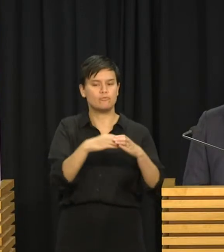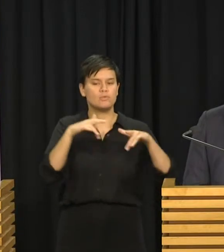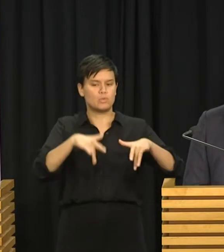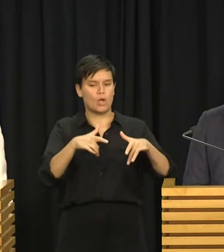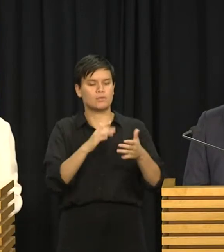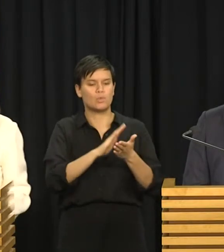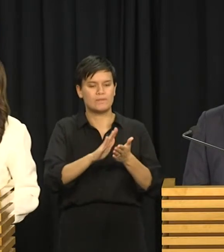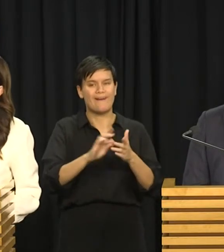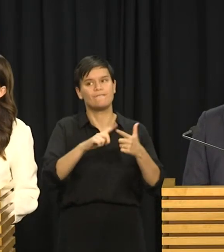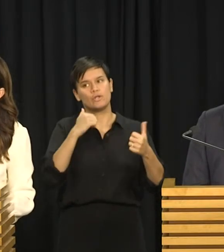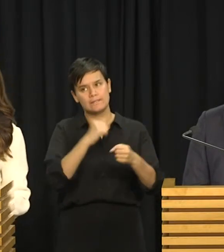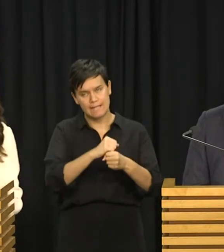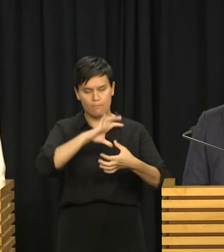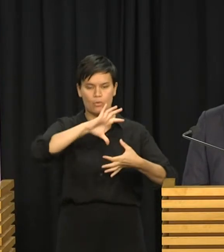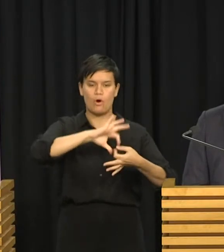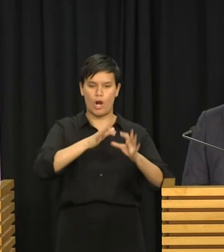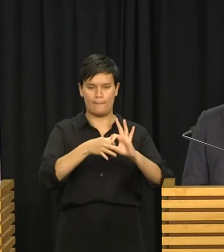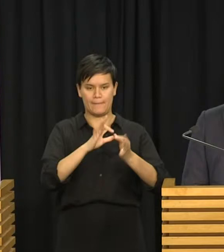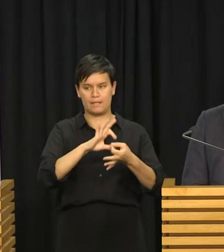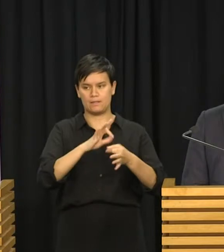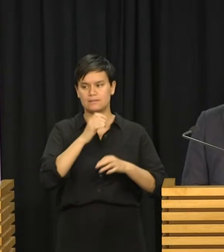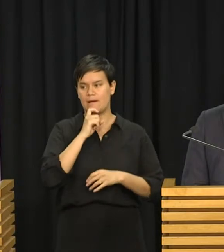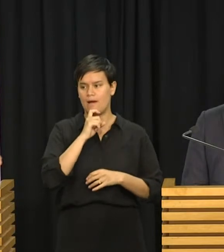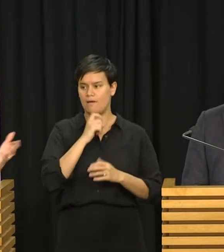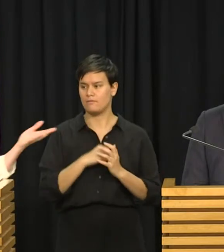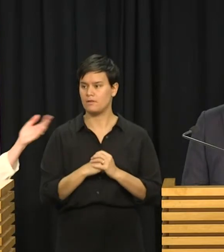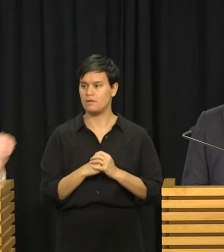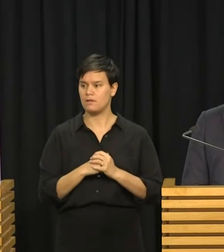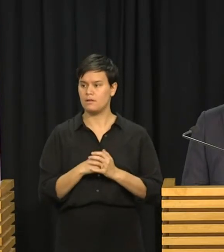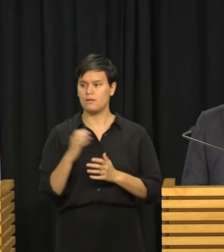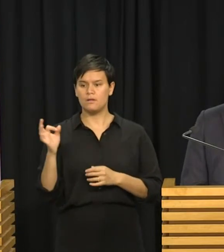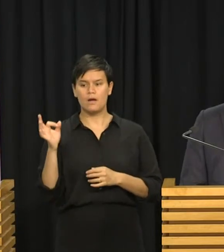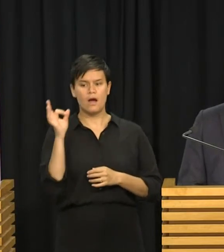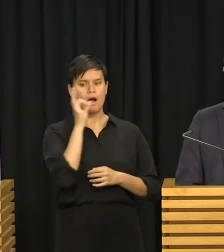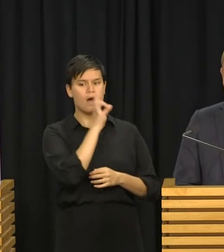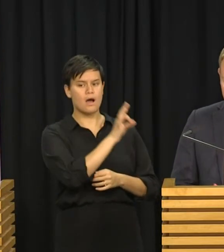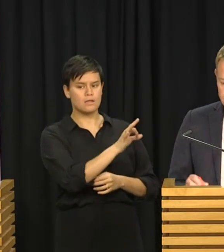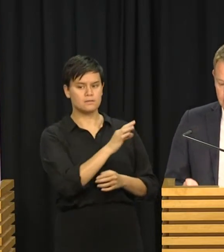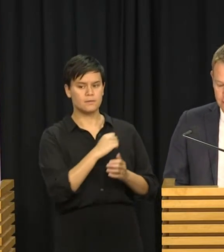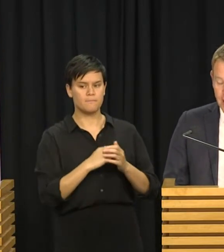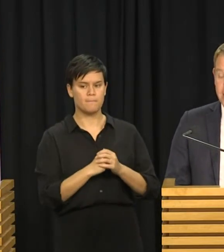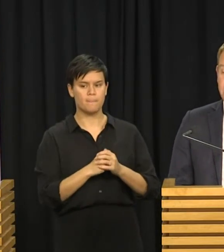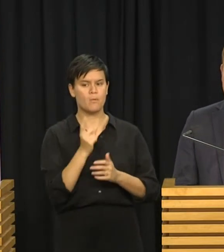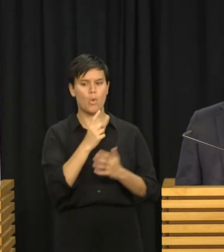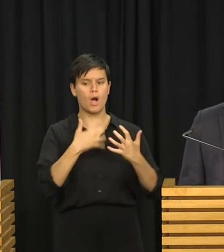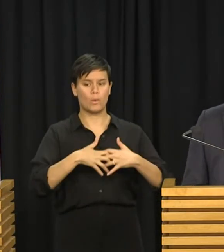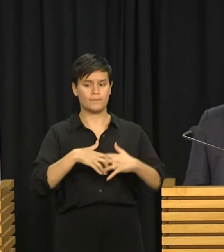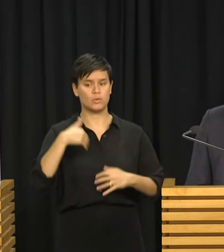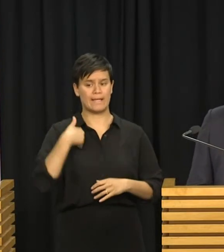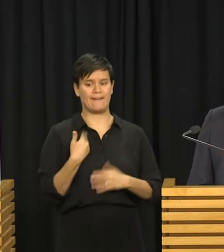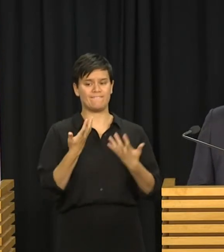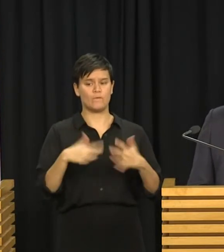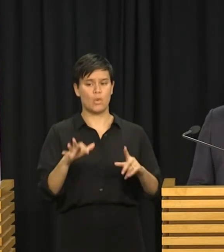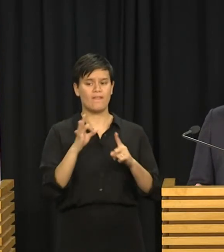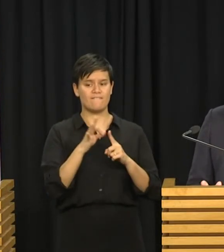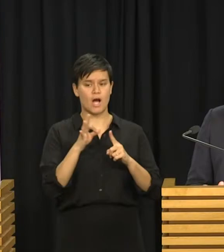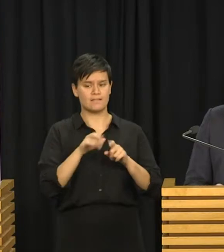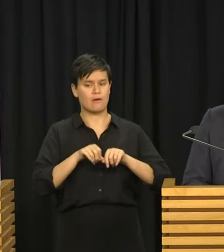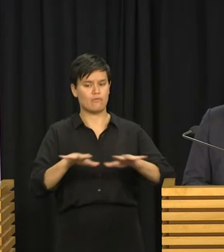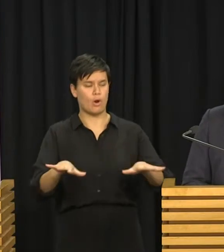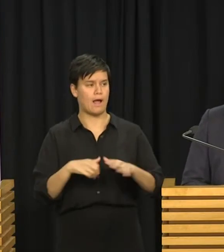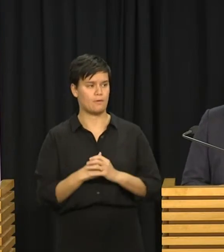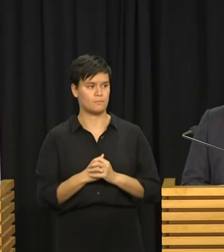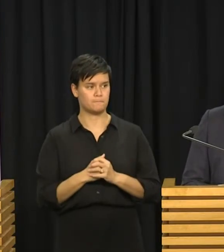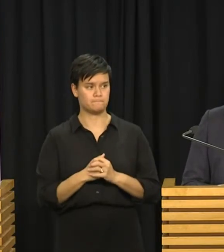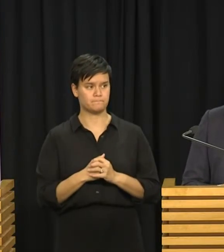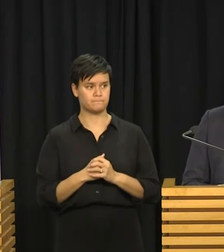around. Equipment do we need for the Pfizer rollout? Yeah. So one of the advantages of moving to a single vaccine